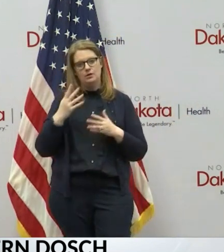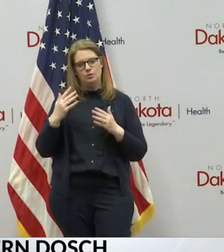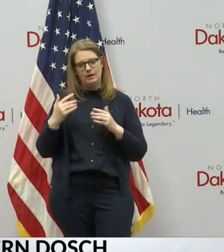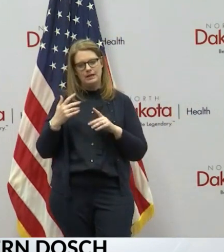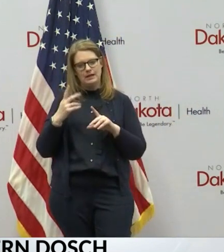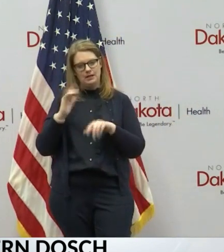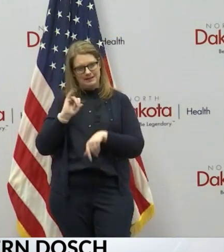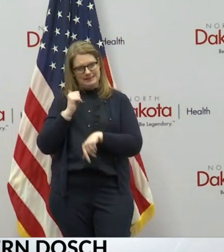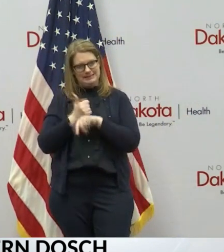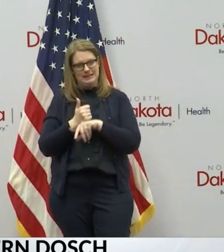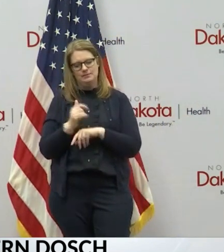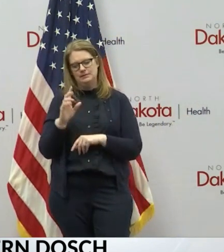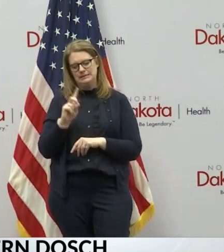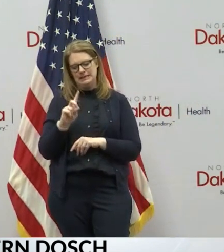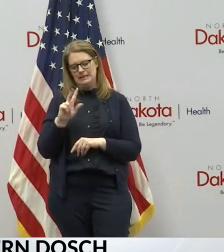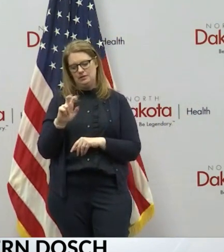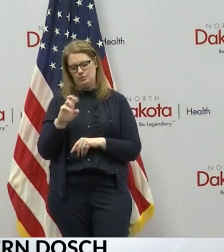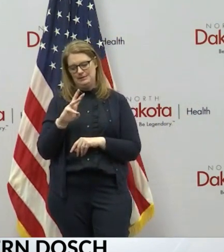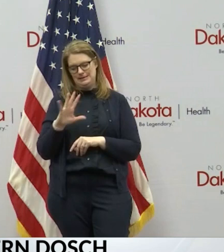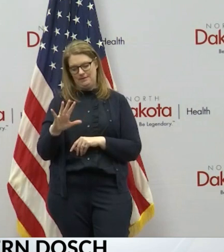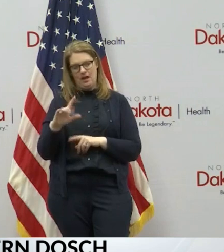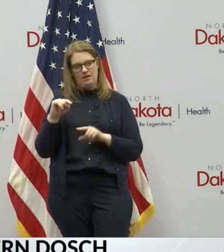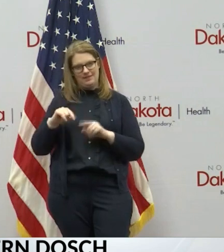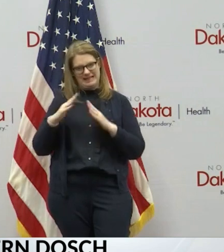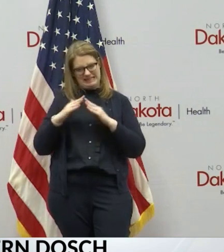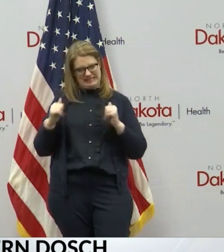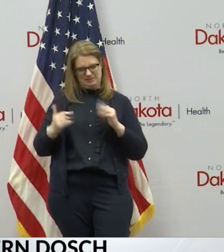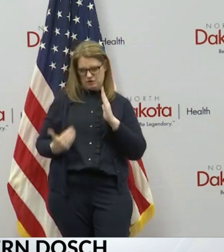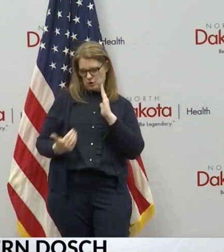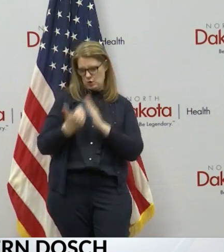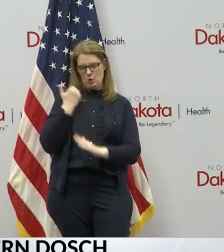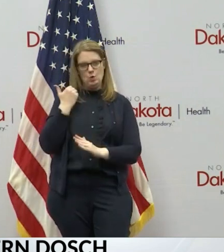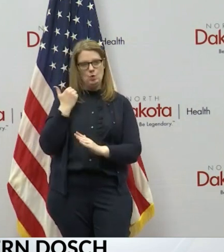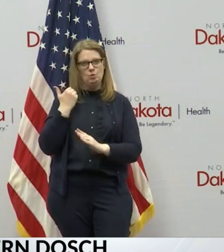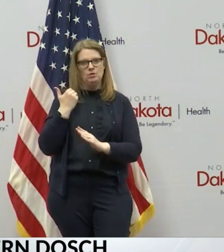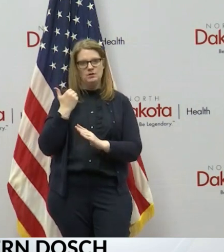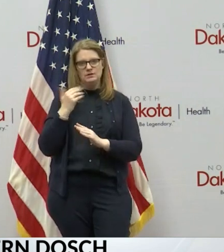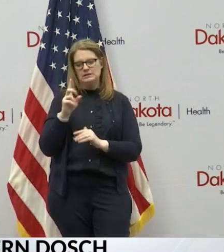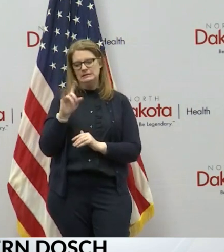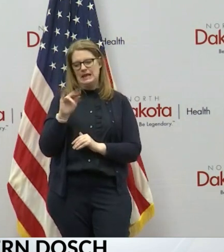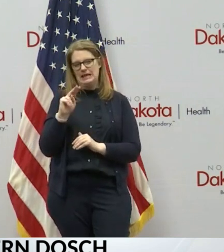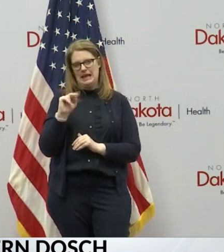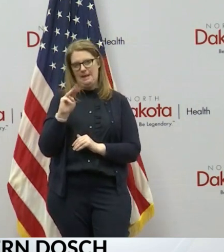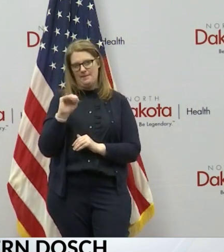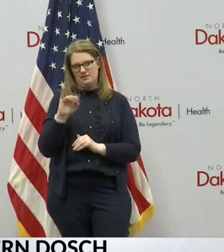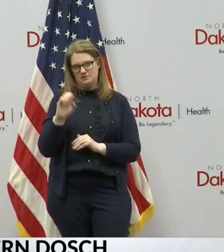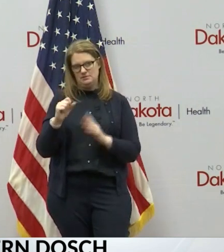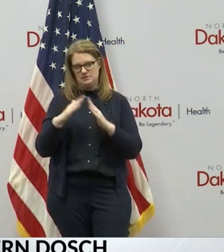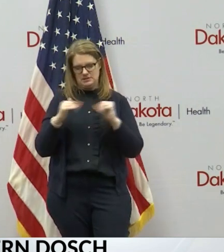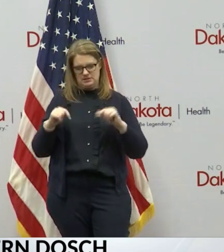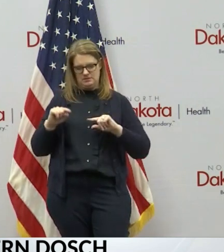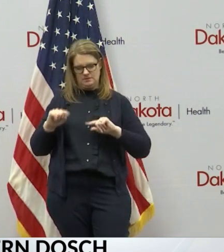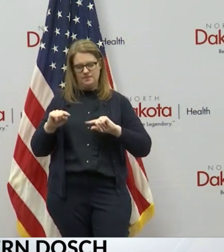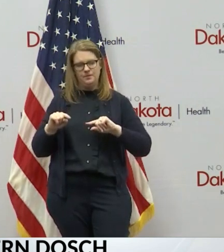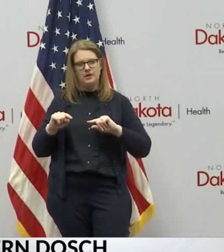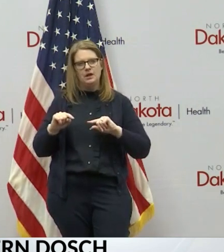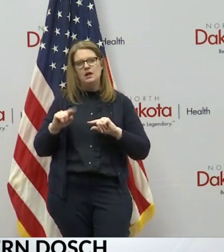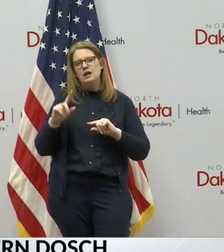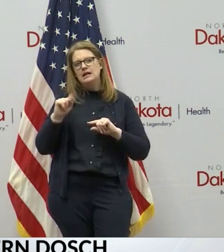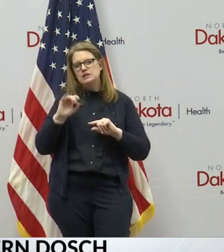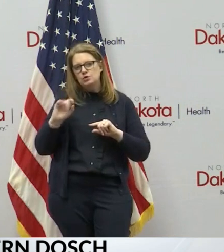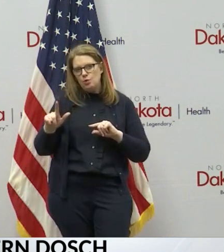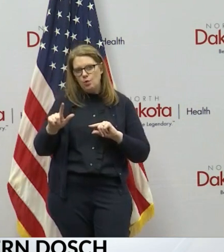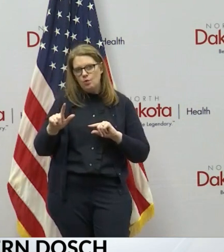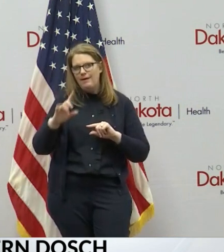called D365. That is a brand new dynamics-based system that is a tool, a